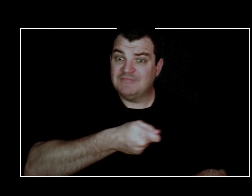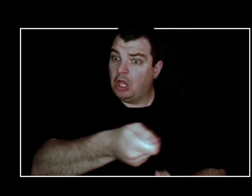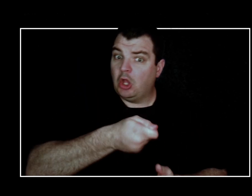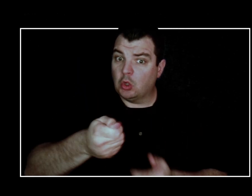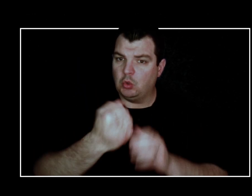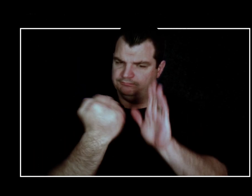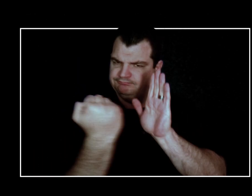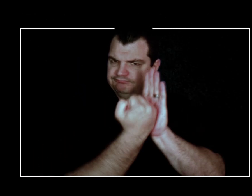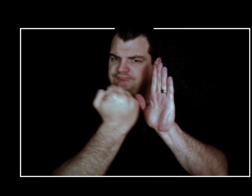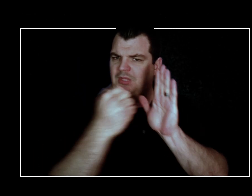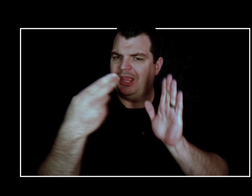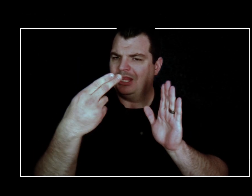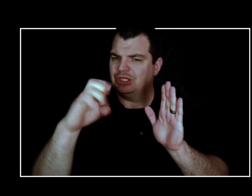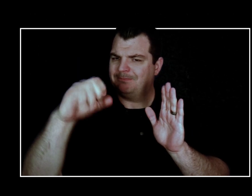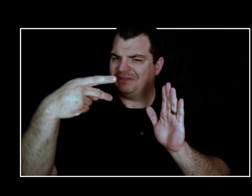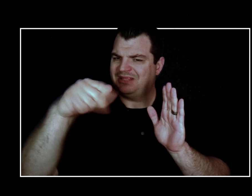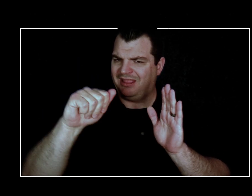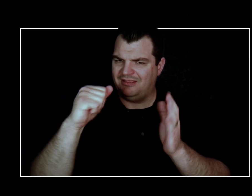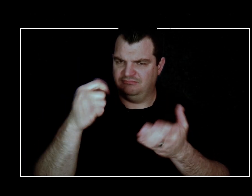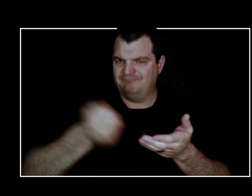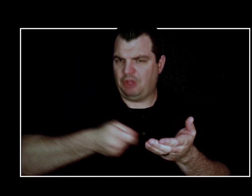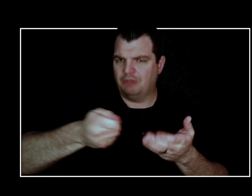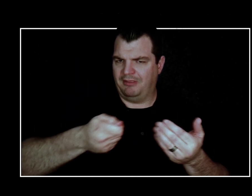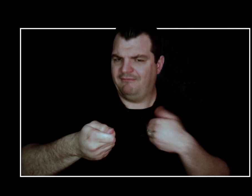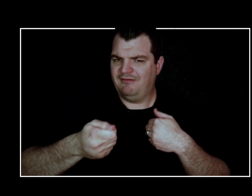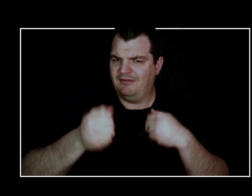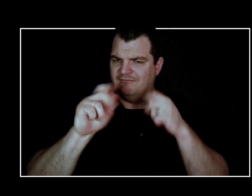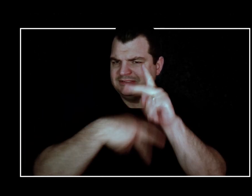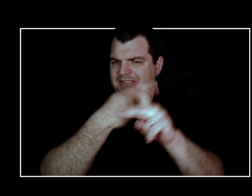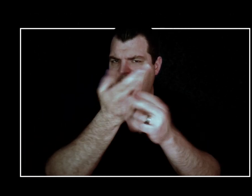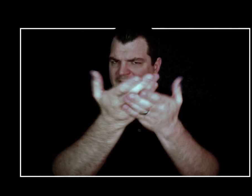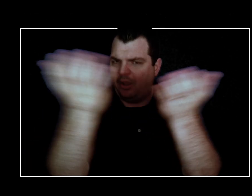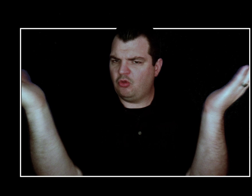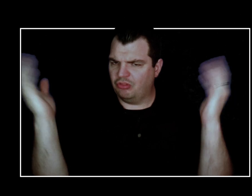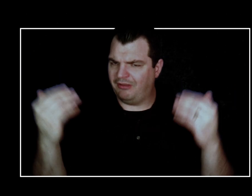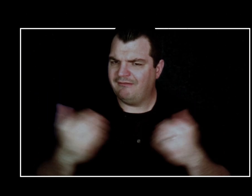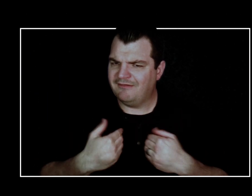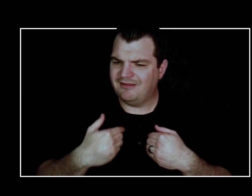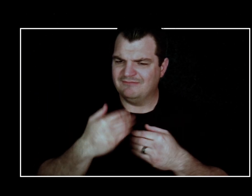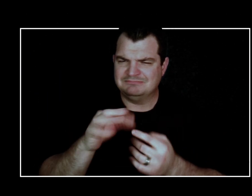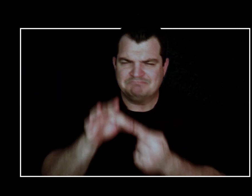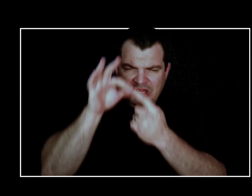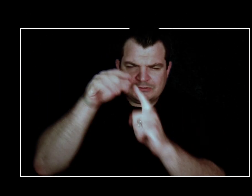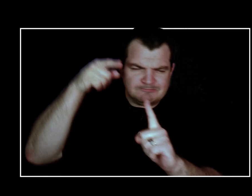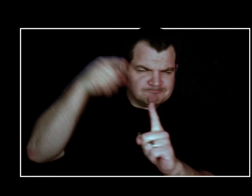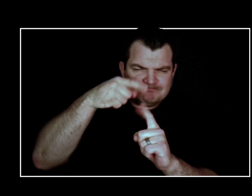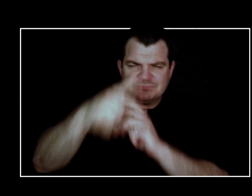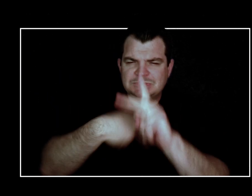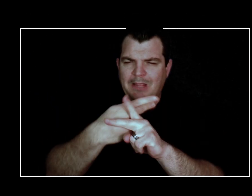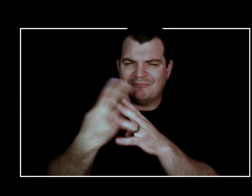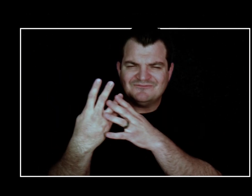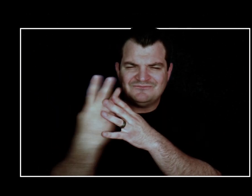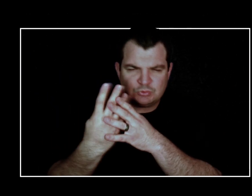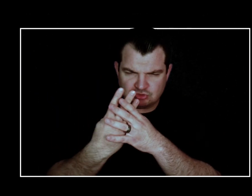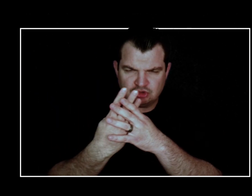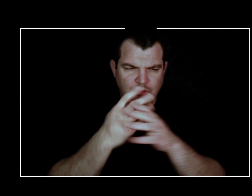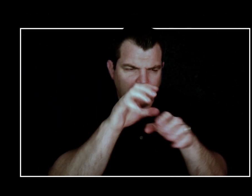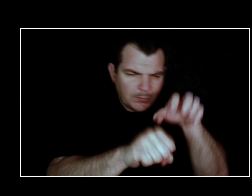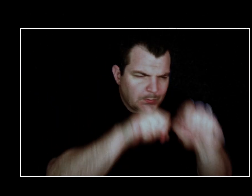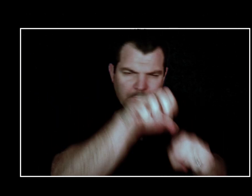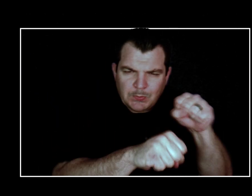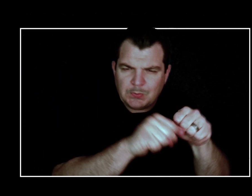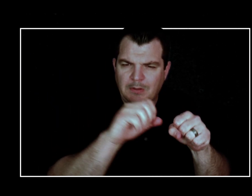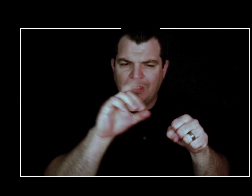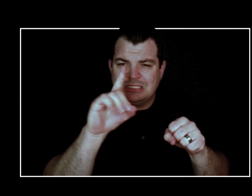mold, vacuum all surfaces with a HEPA vacuum. These types of vacuums have filters that